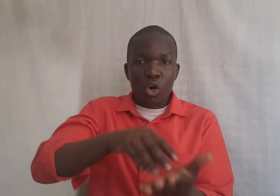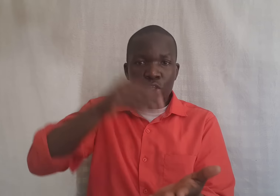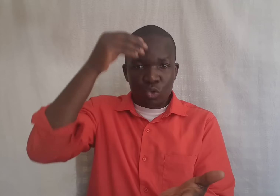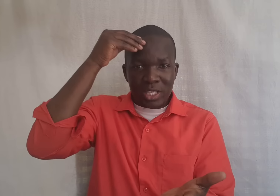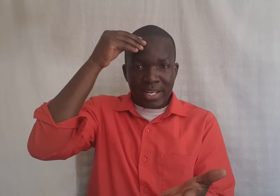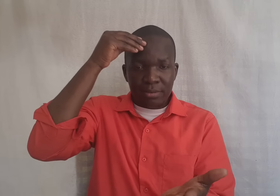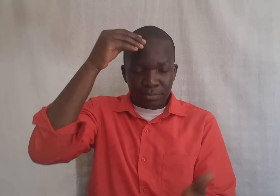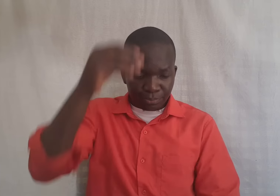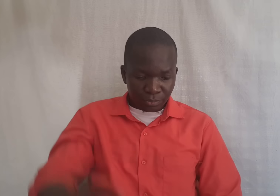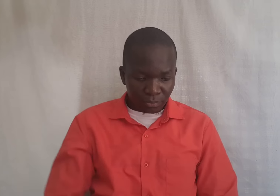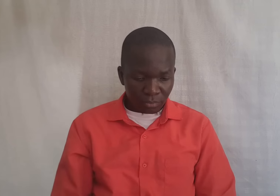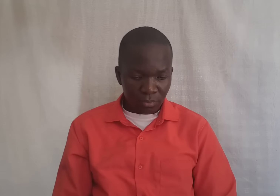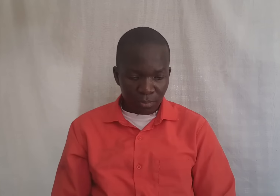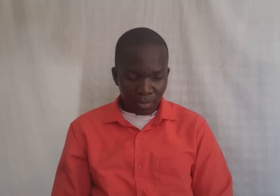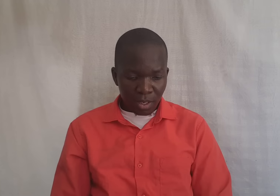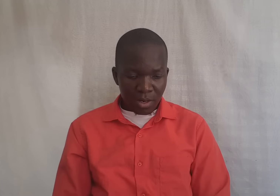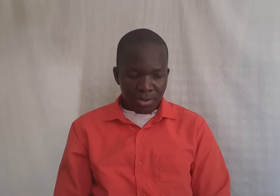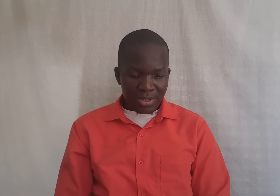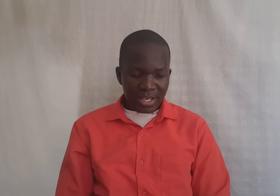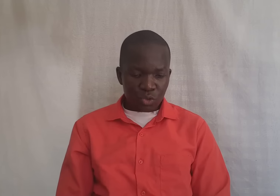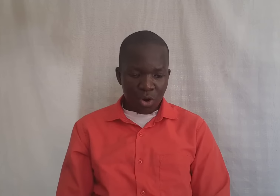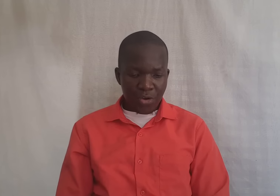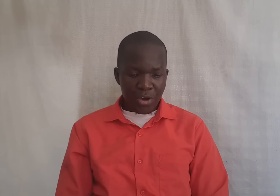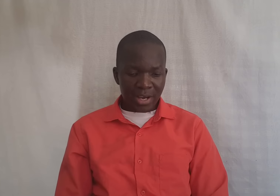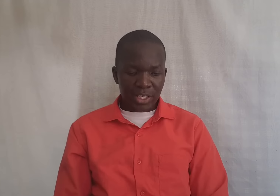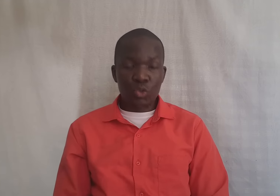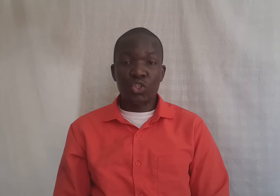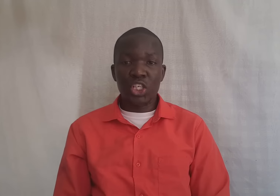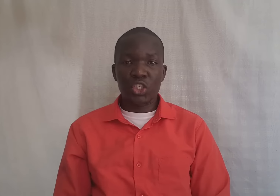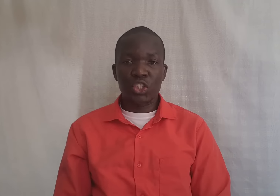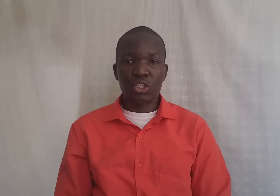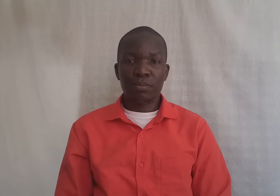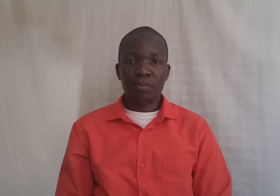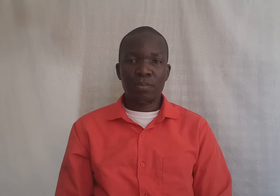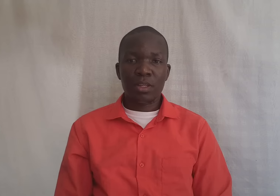to study. The next word here is to teach.